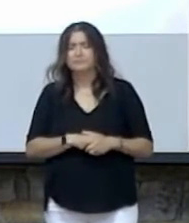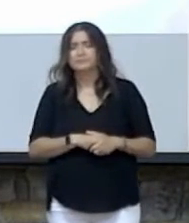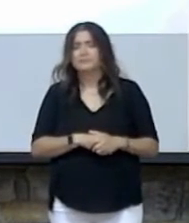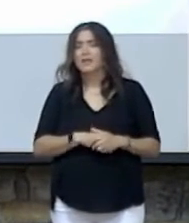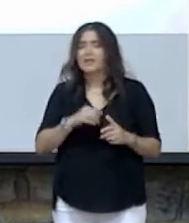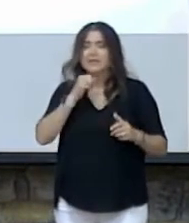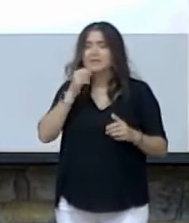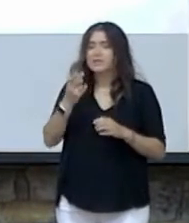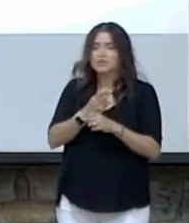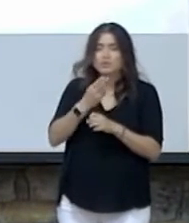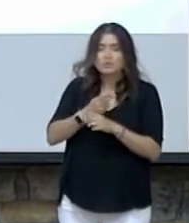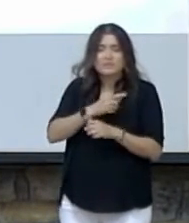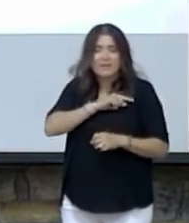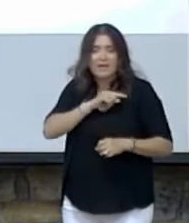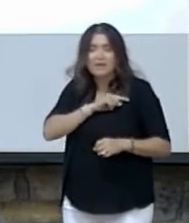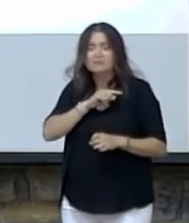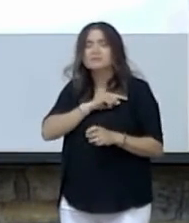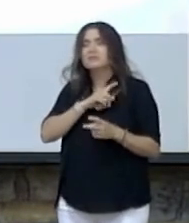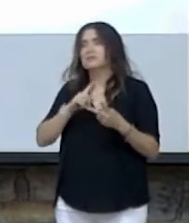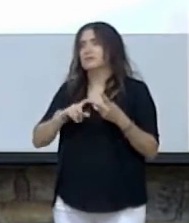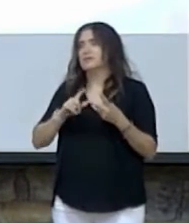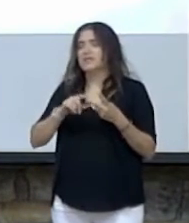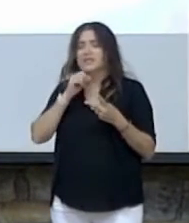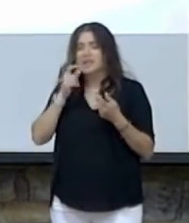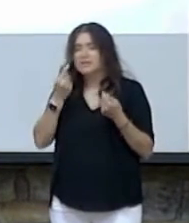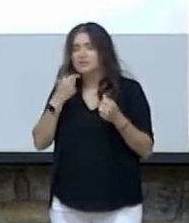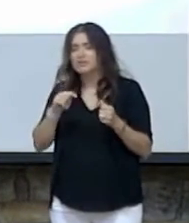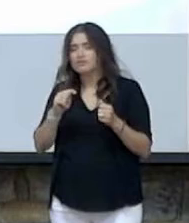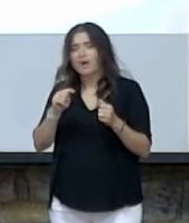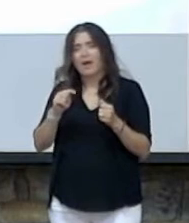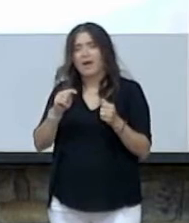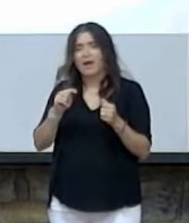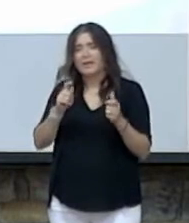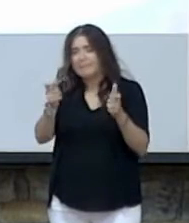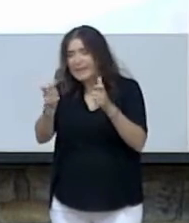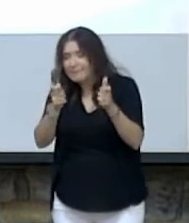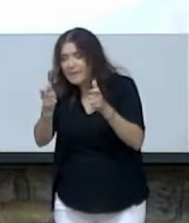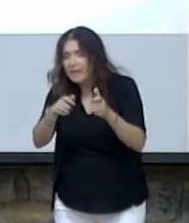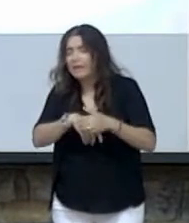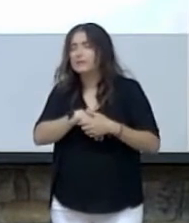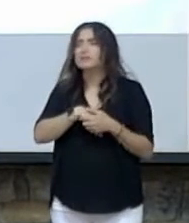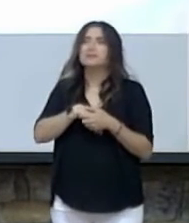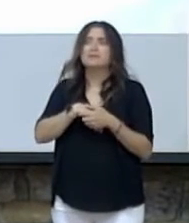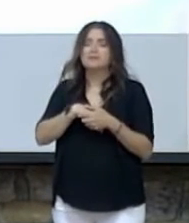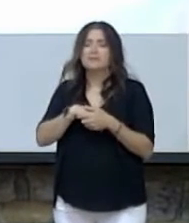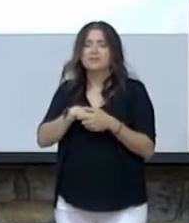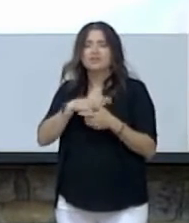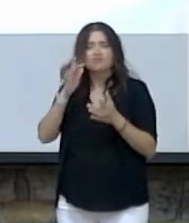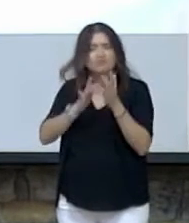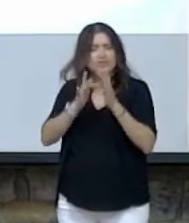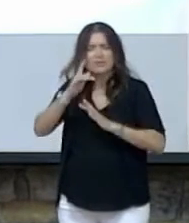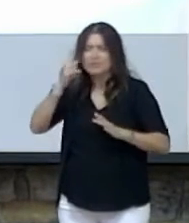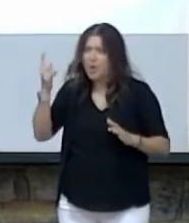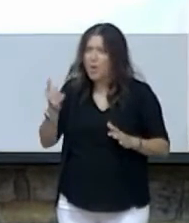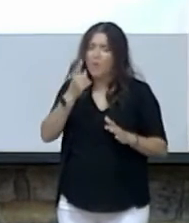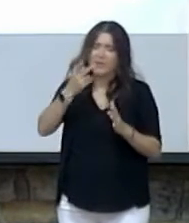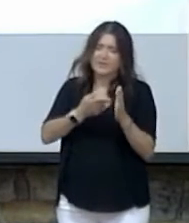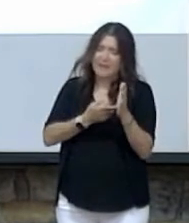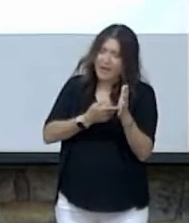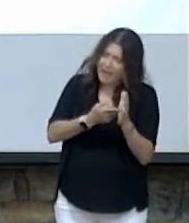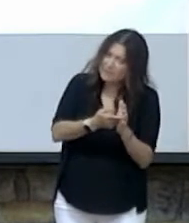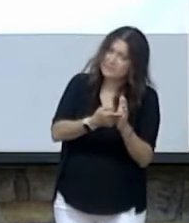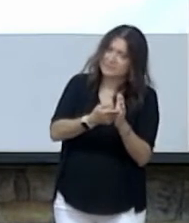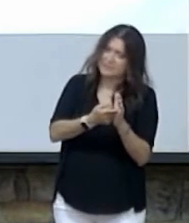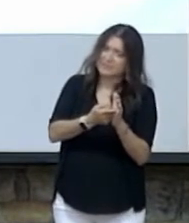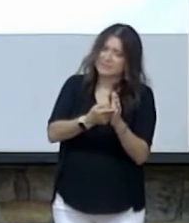He doesn't use guilt. He doesn't try to manipulate. Jesus always honestly